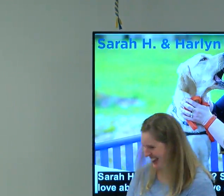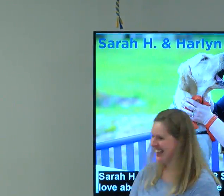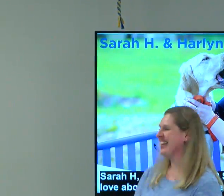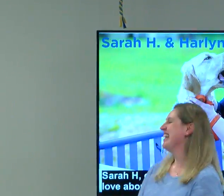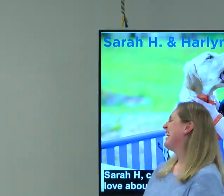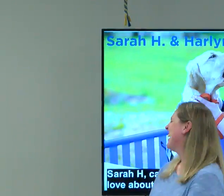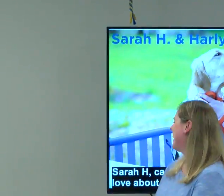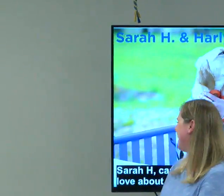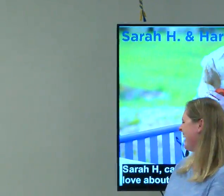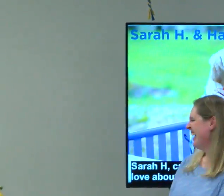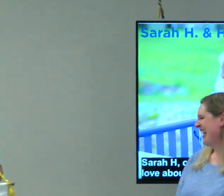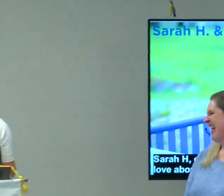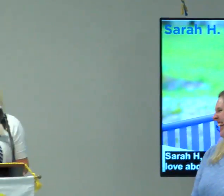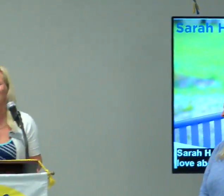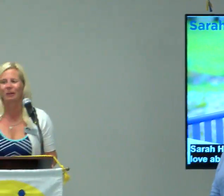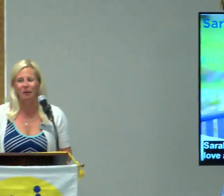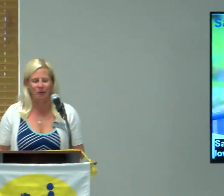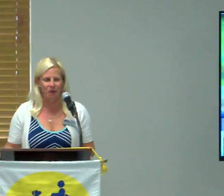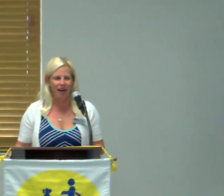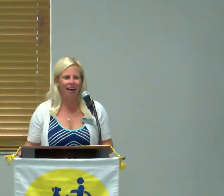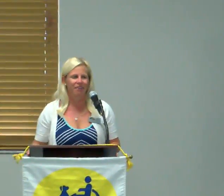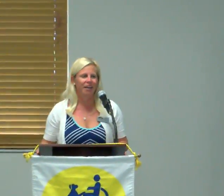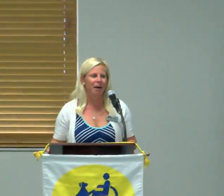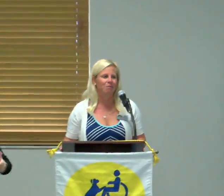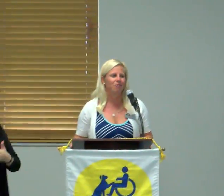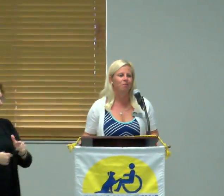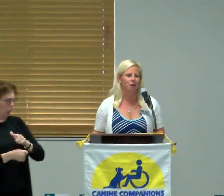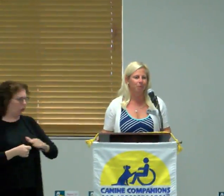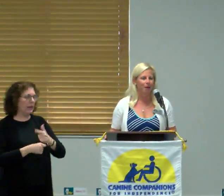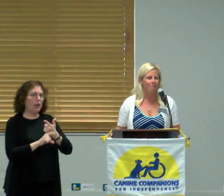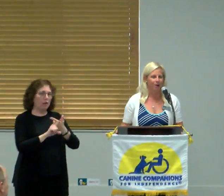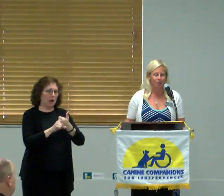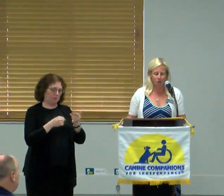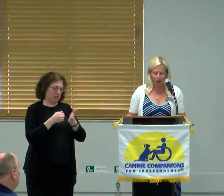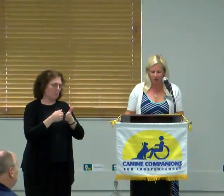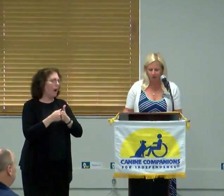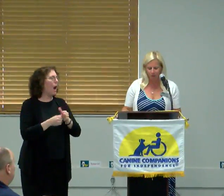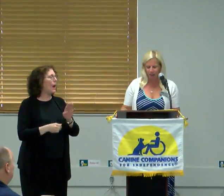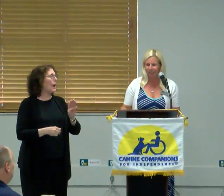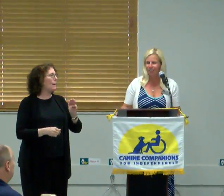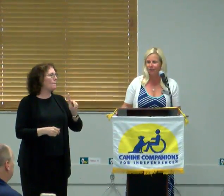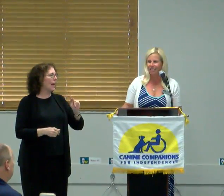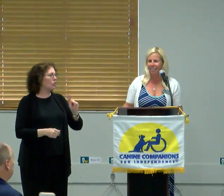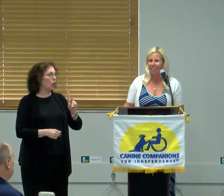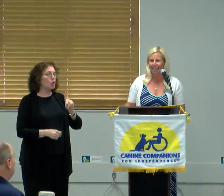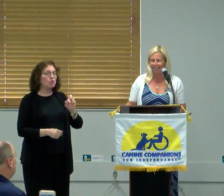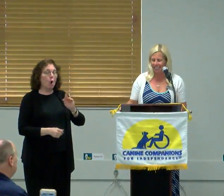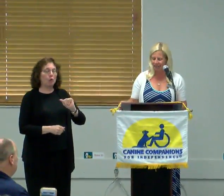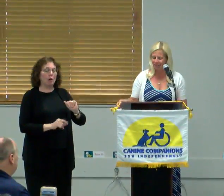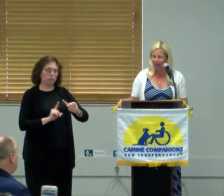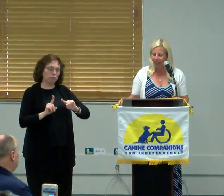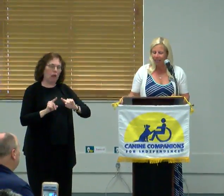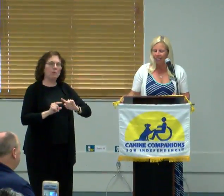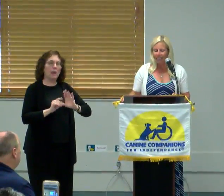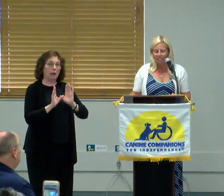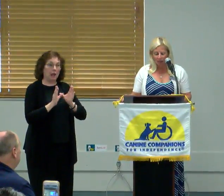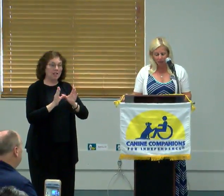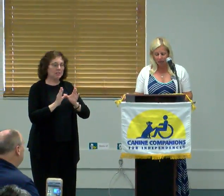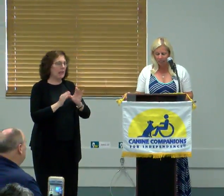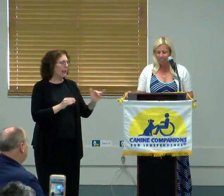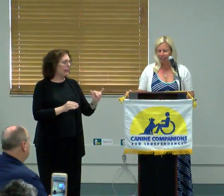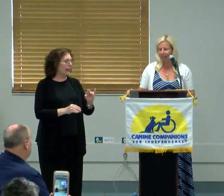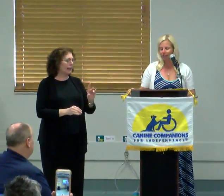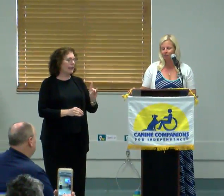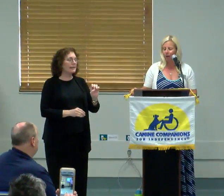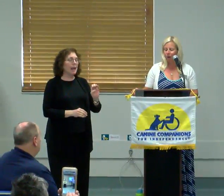All right. Sarah is also a local, having come from nearby Mount Dora, Florida, to attend class. Like